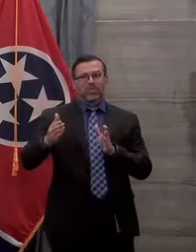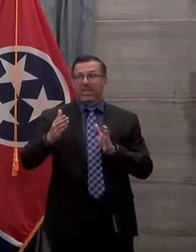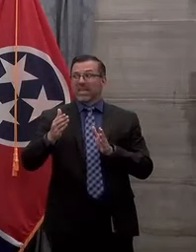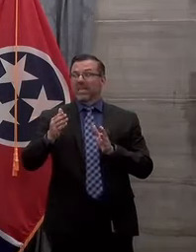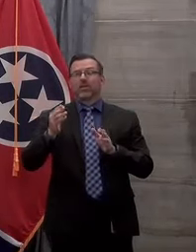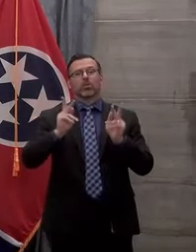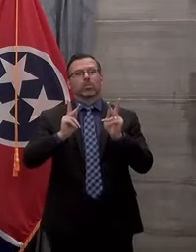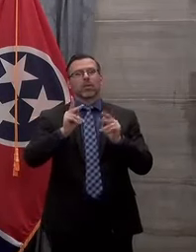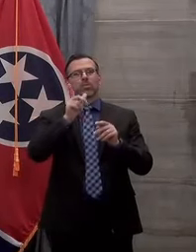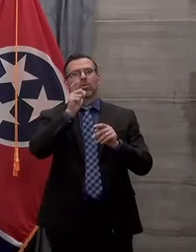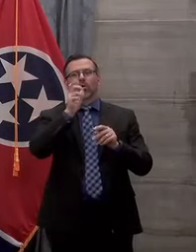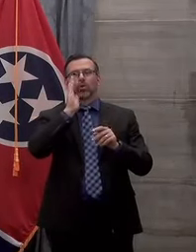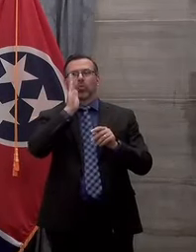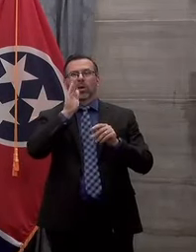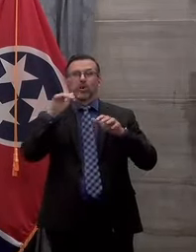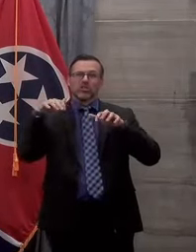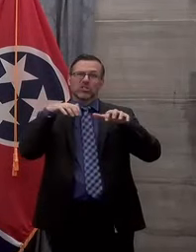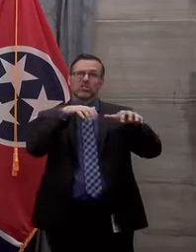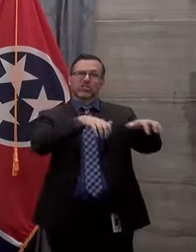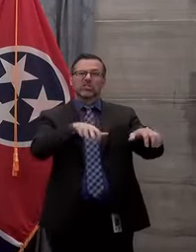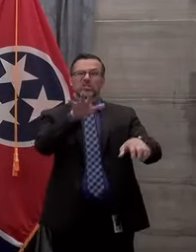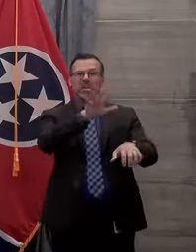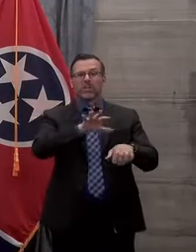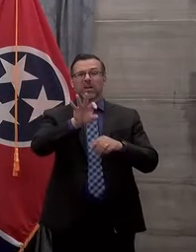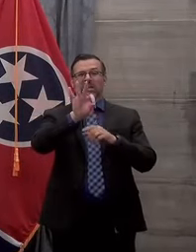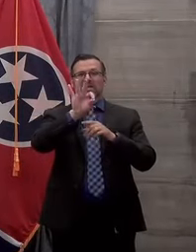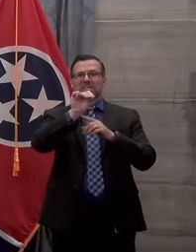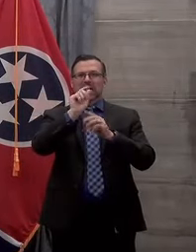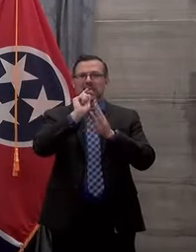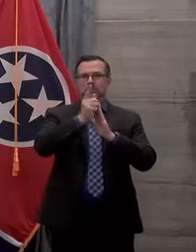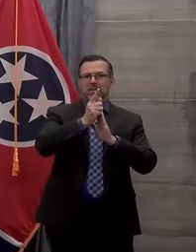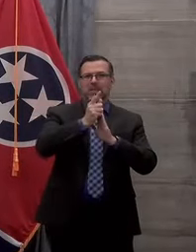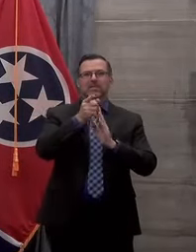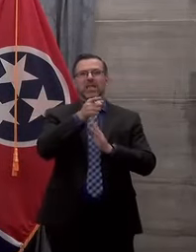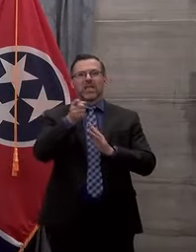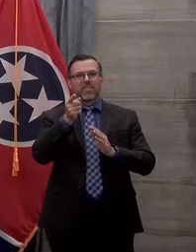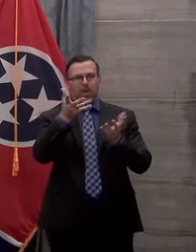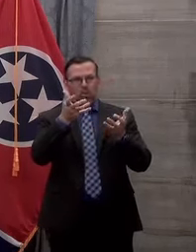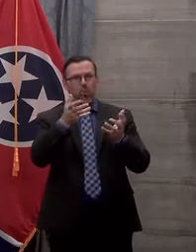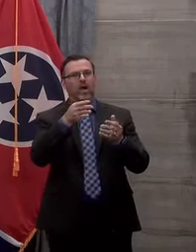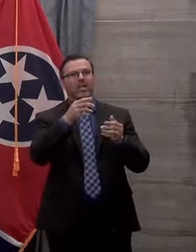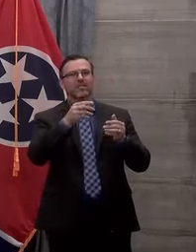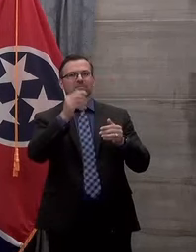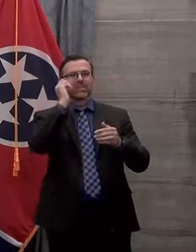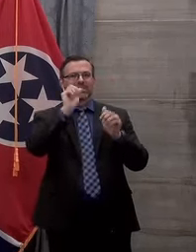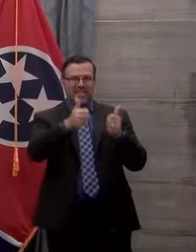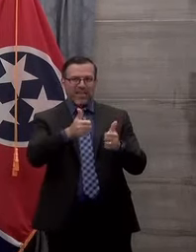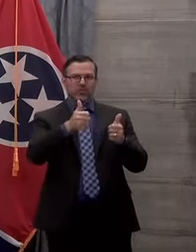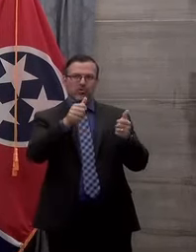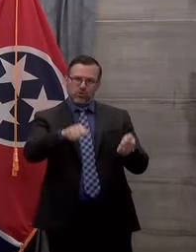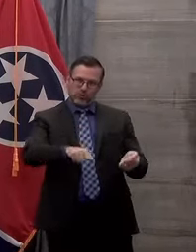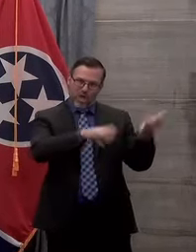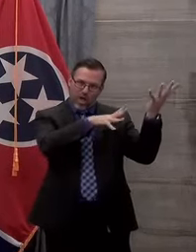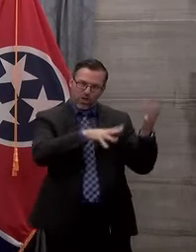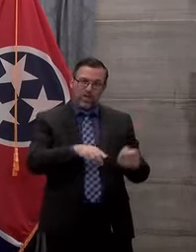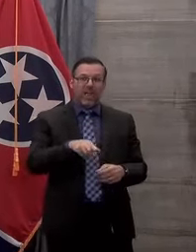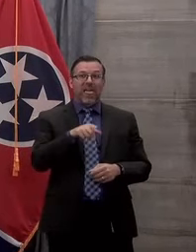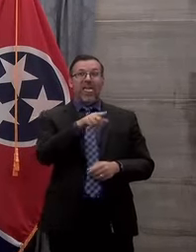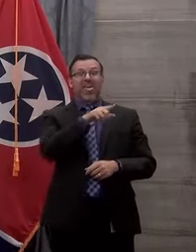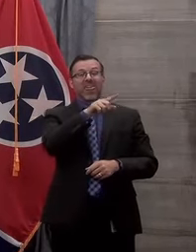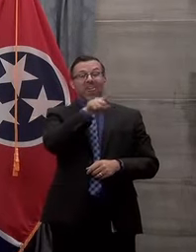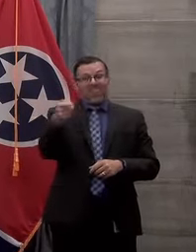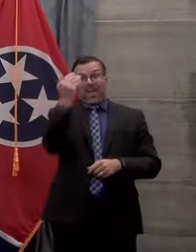90 minutes and a simple call, remove that bus? And they know that you